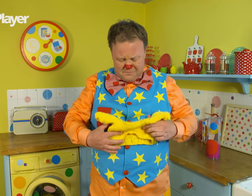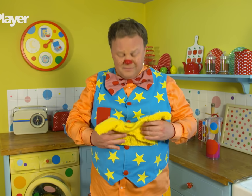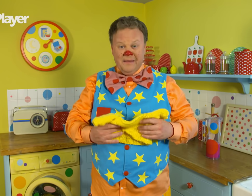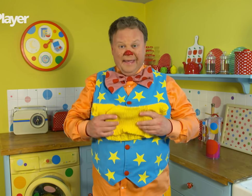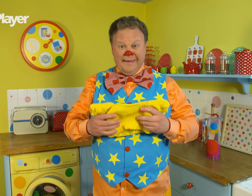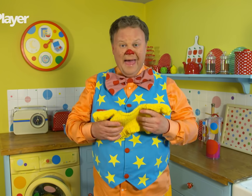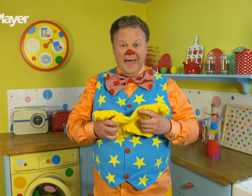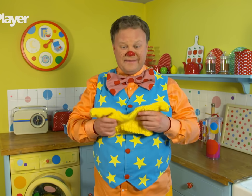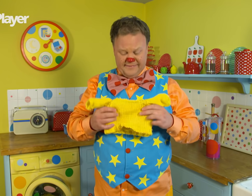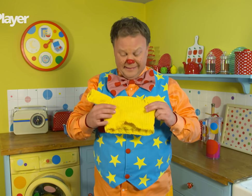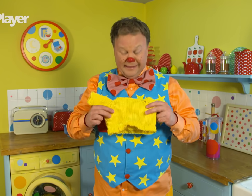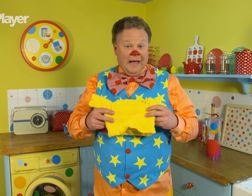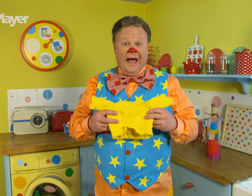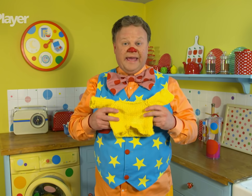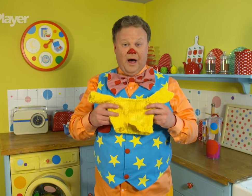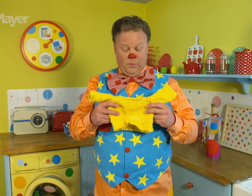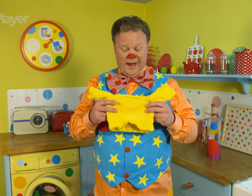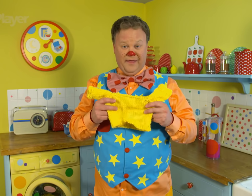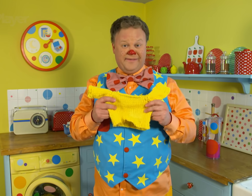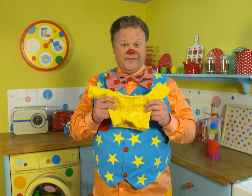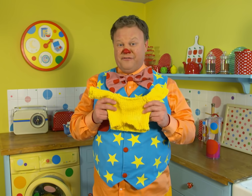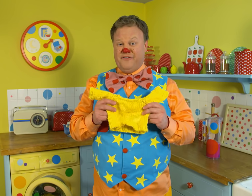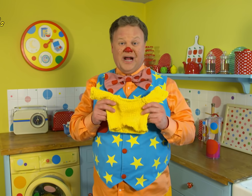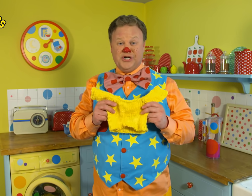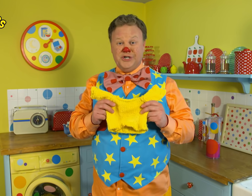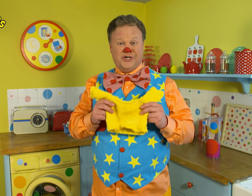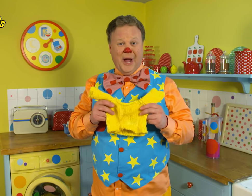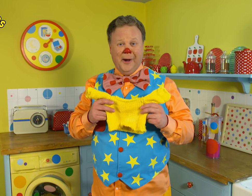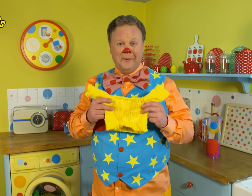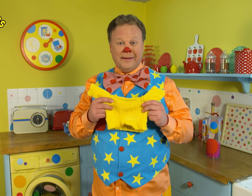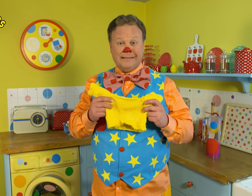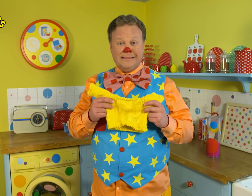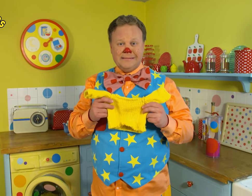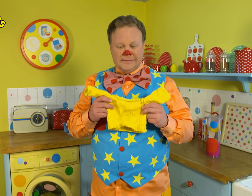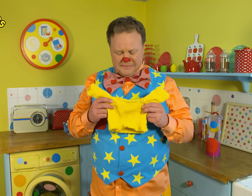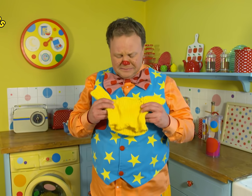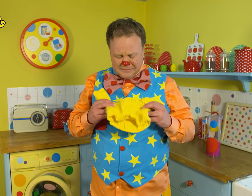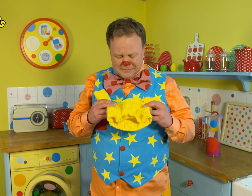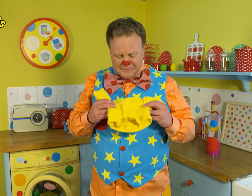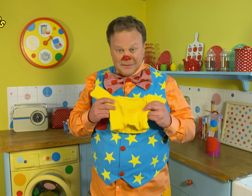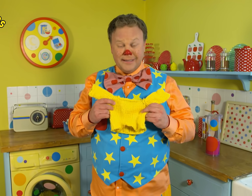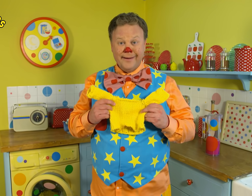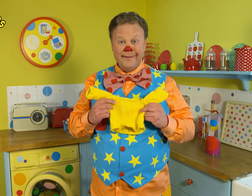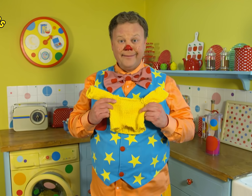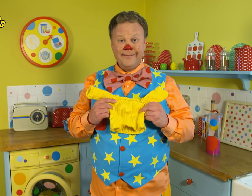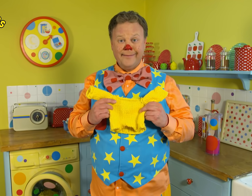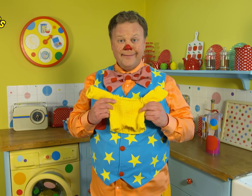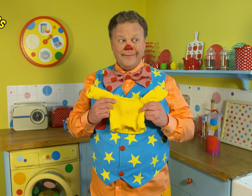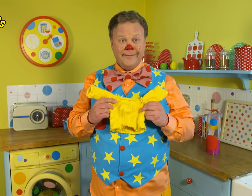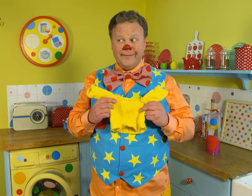Tumble. Yes. I can't wear this at the fashion show. You're right, Mr. Tumble. Do you know anyone else who